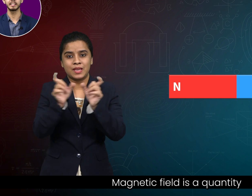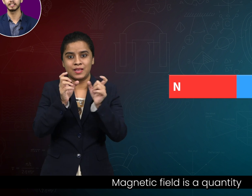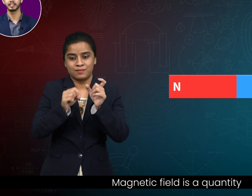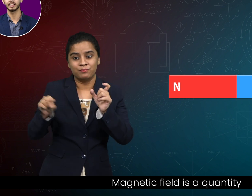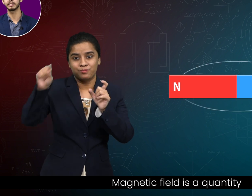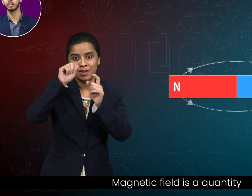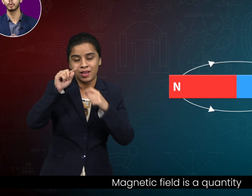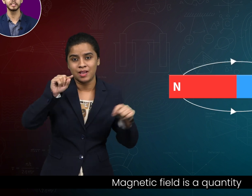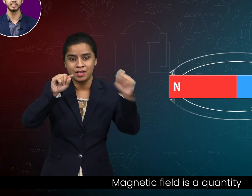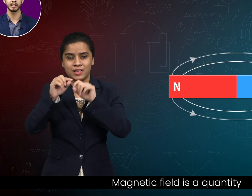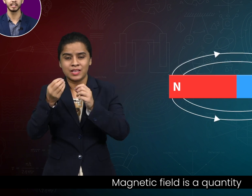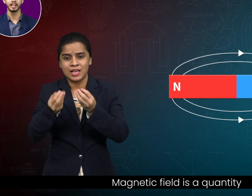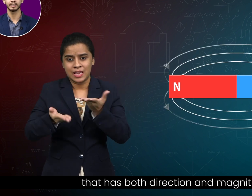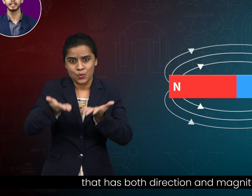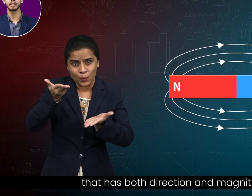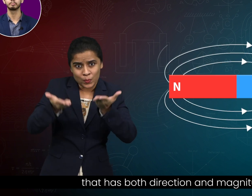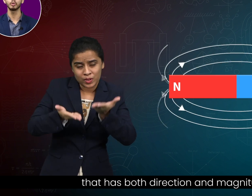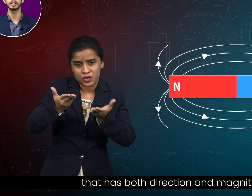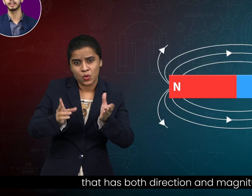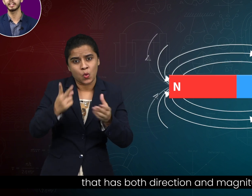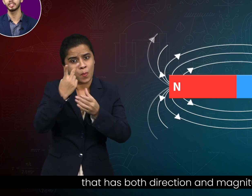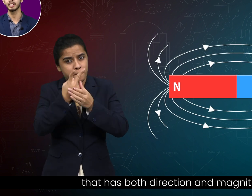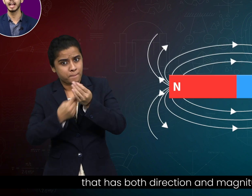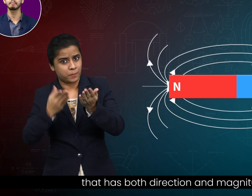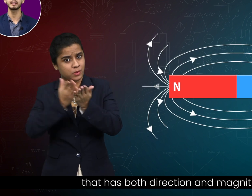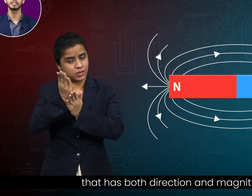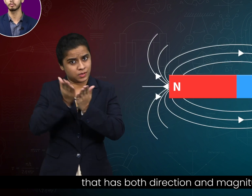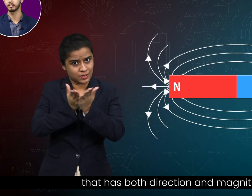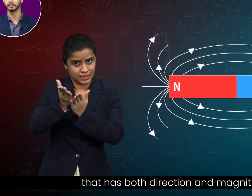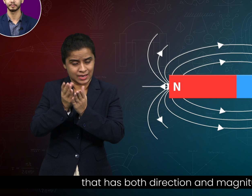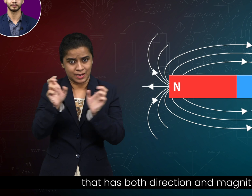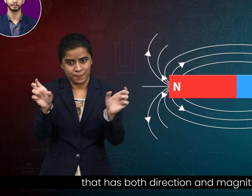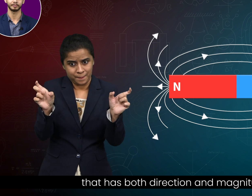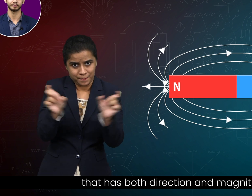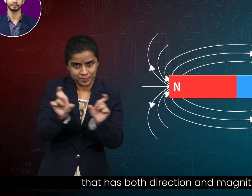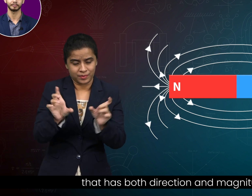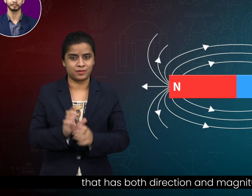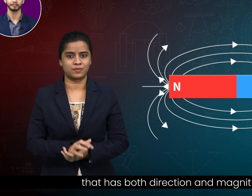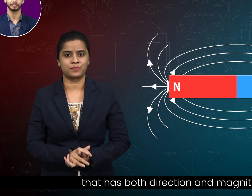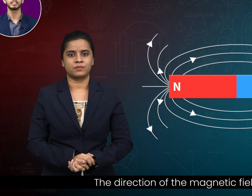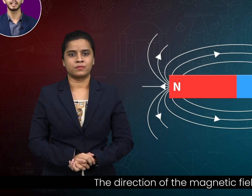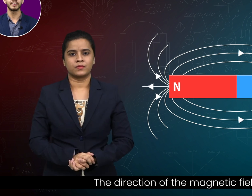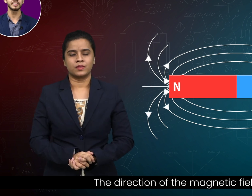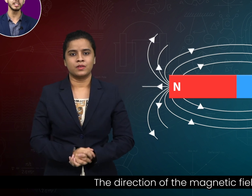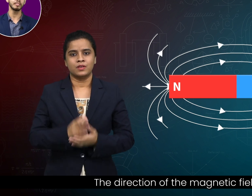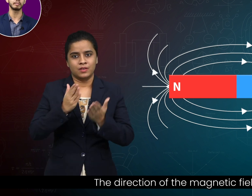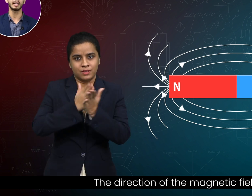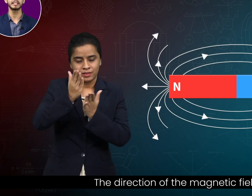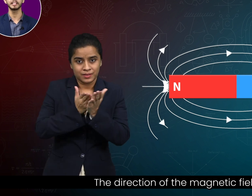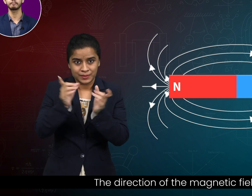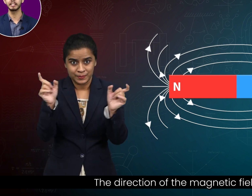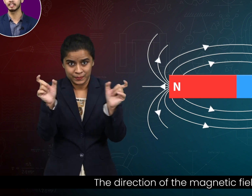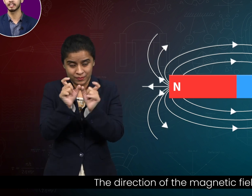Magnetic field is a quantity that has both direction and magnitude. The direction of